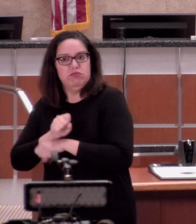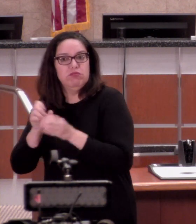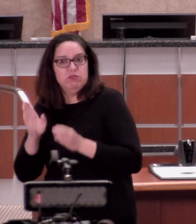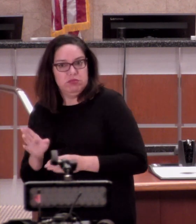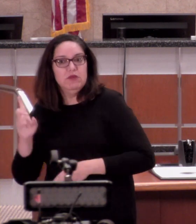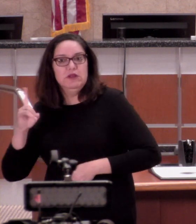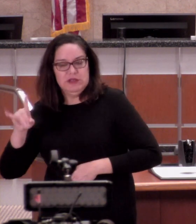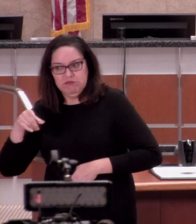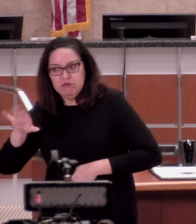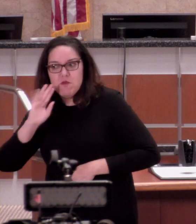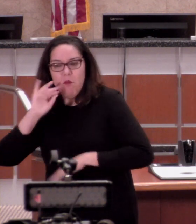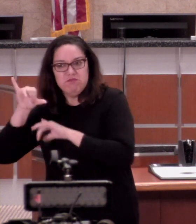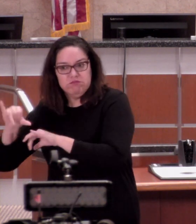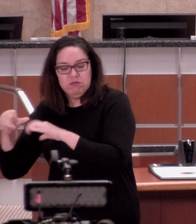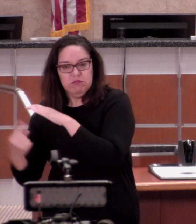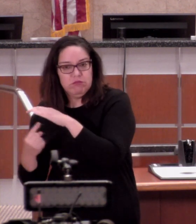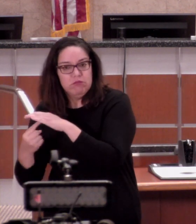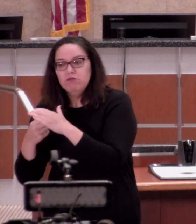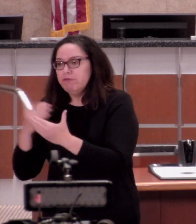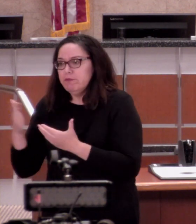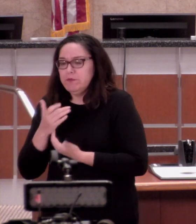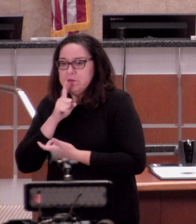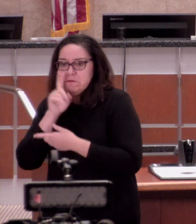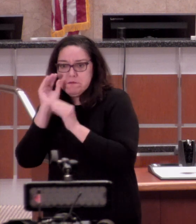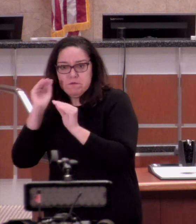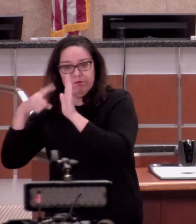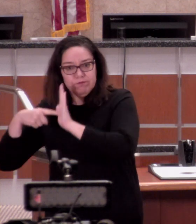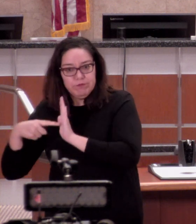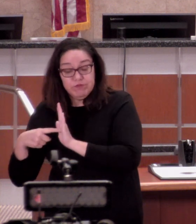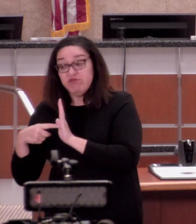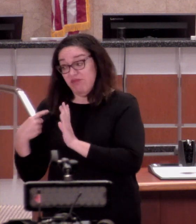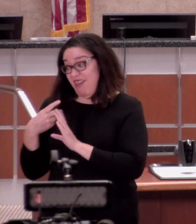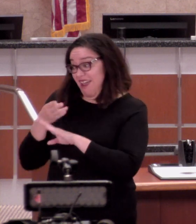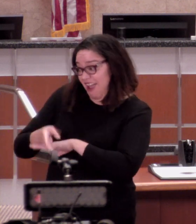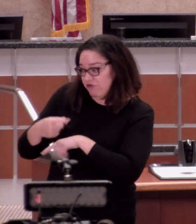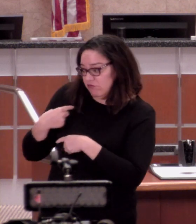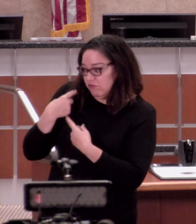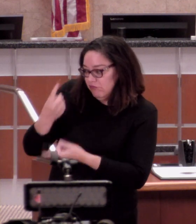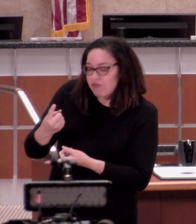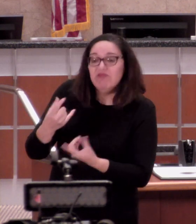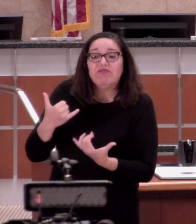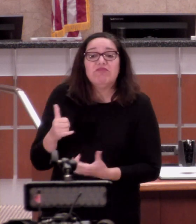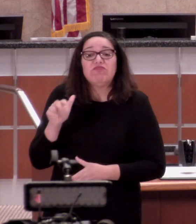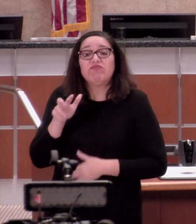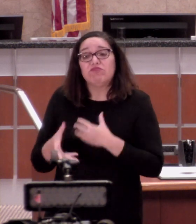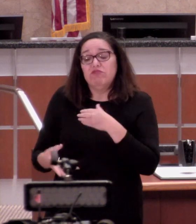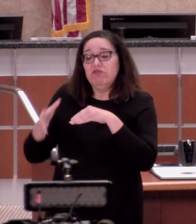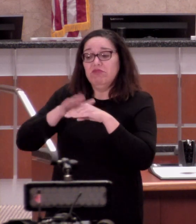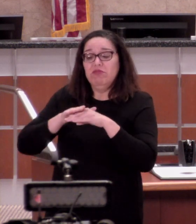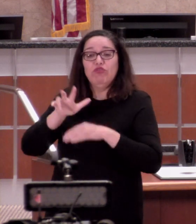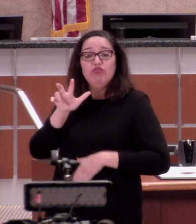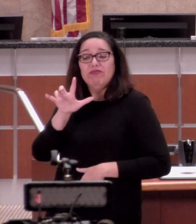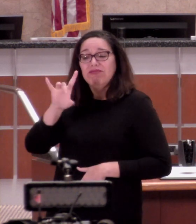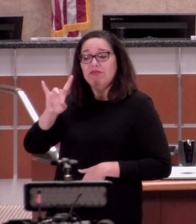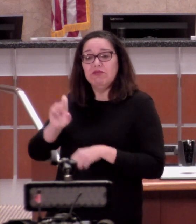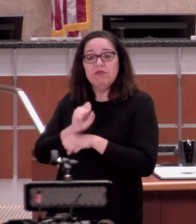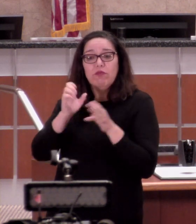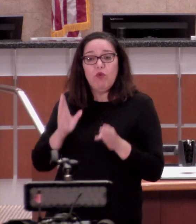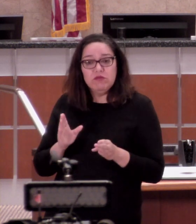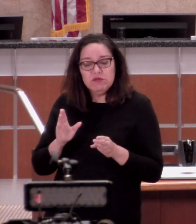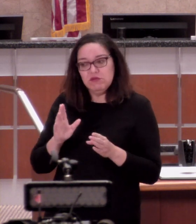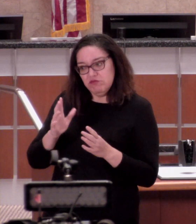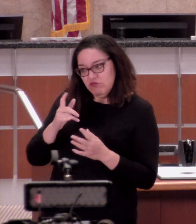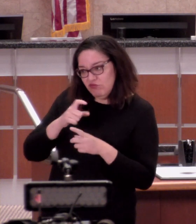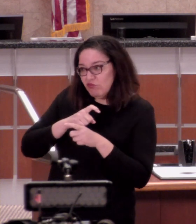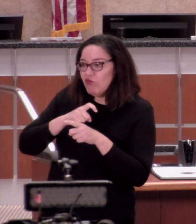Since that time, we have had an additional 38 employees call in sick from the Coisburg Detention Center. It should be